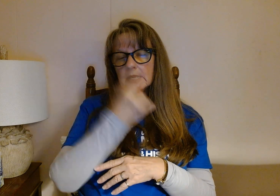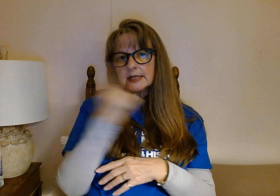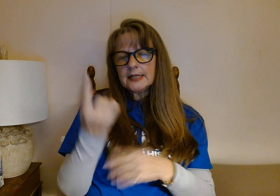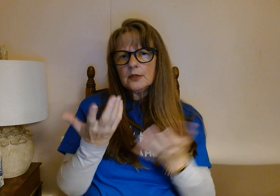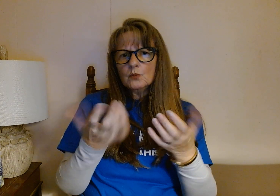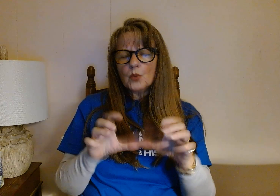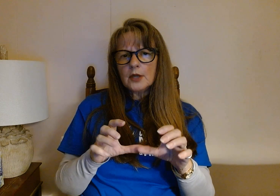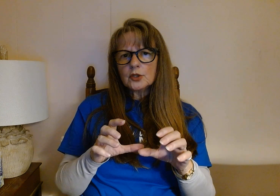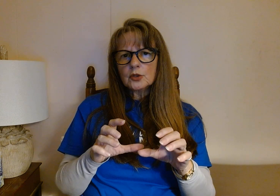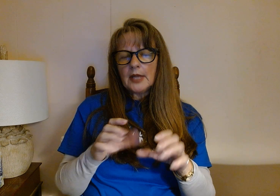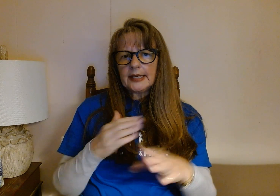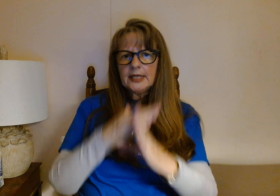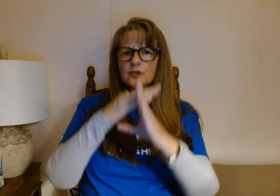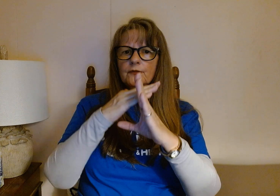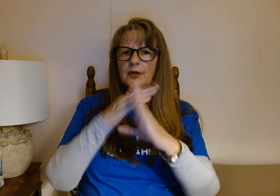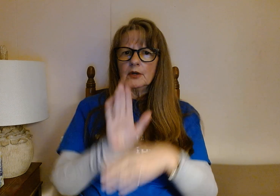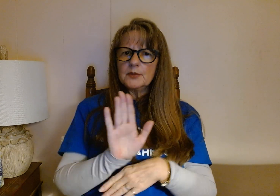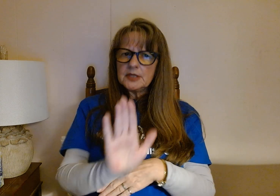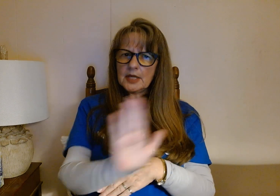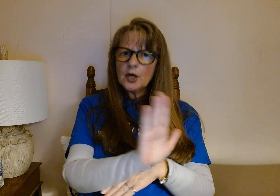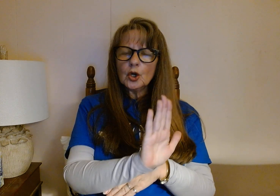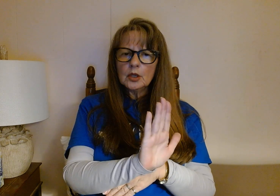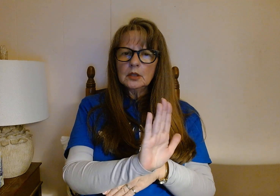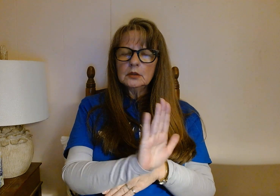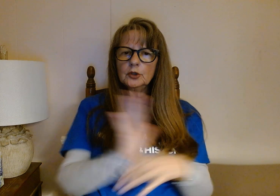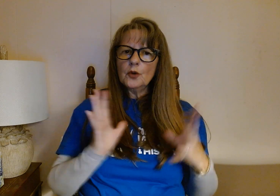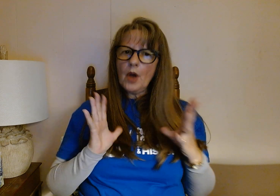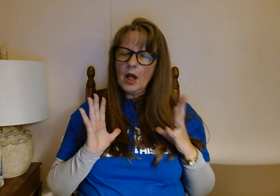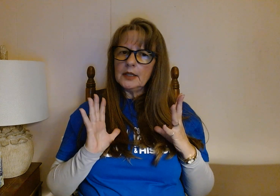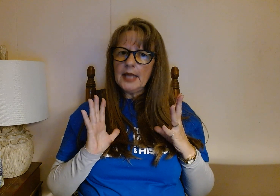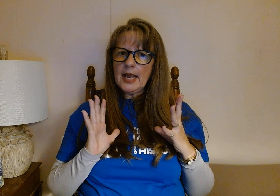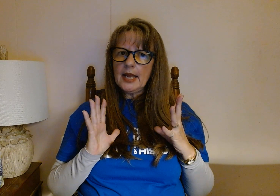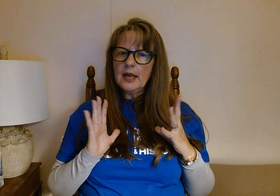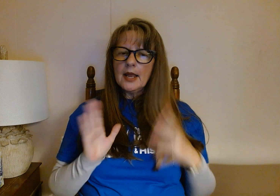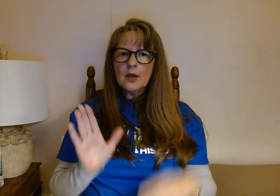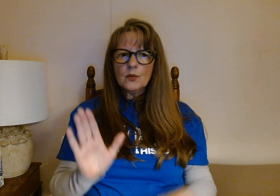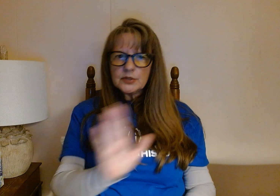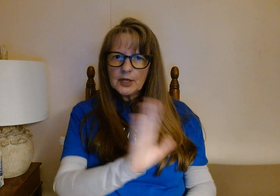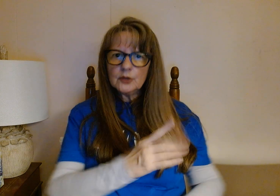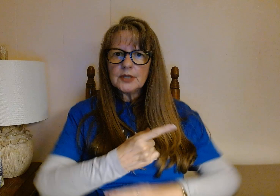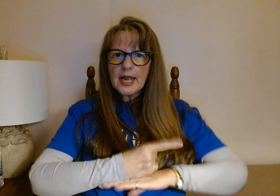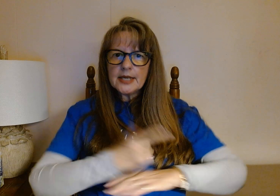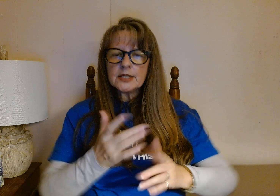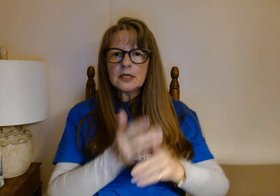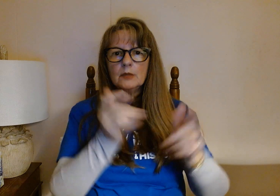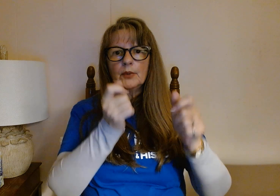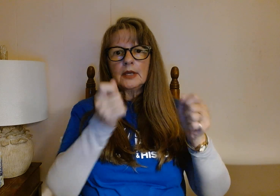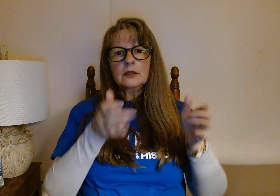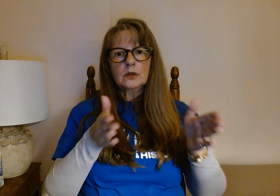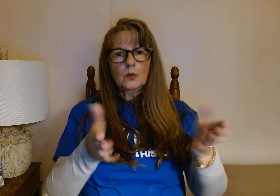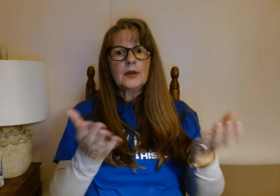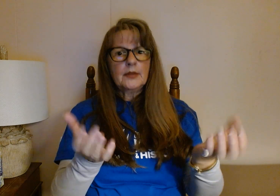I didn't want to interfere. It was their holiday. It was their day to celebrate it the way they